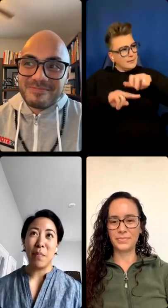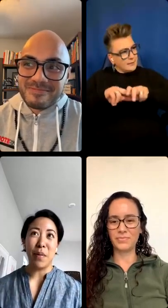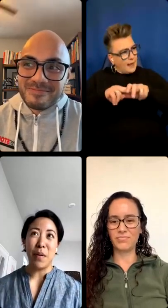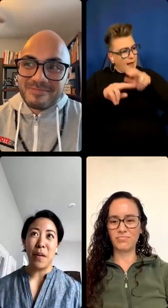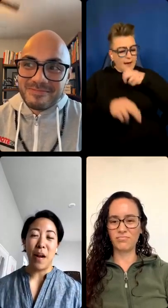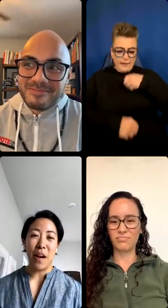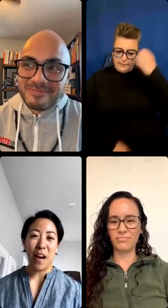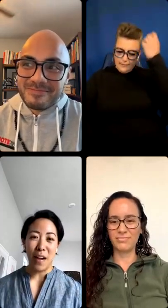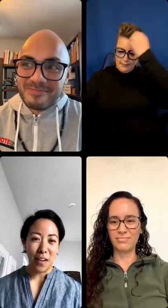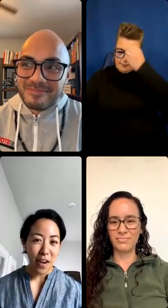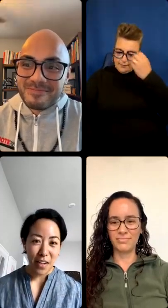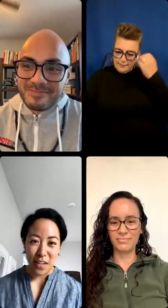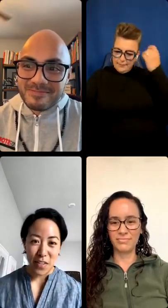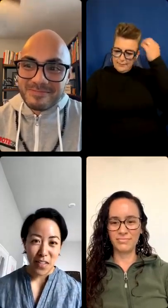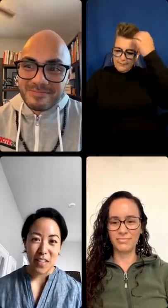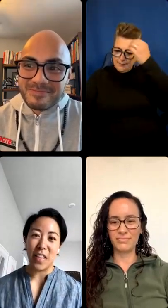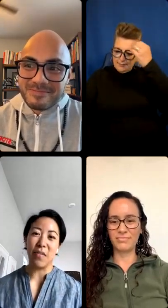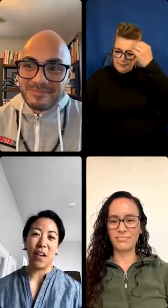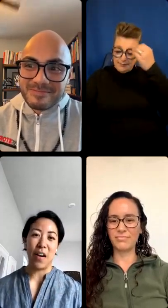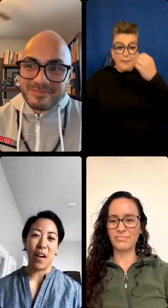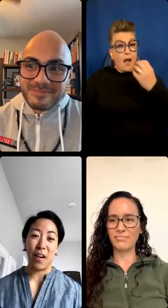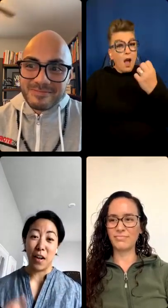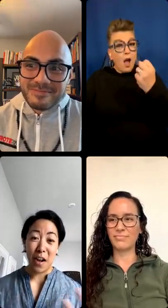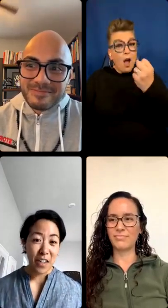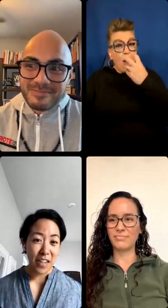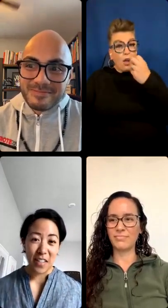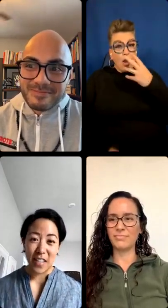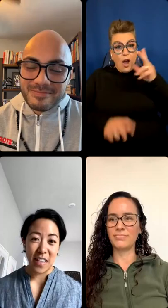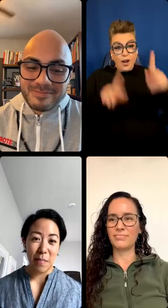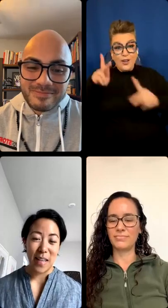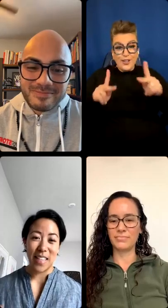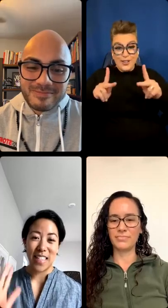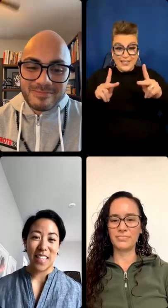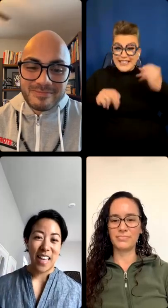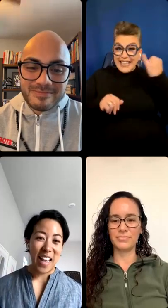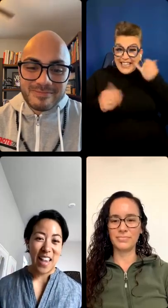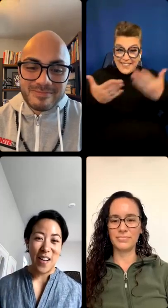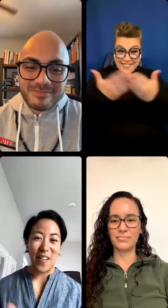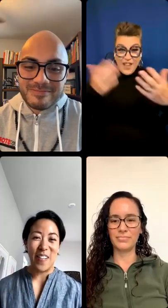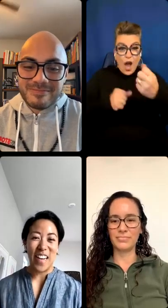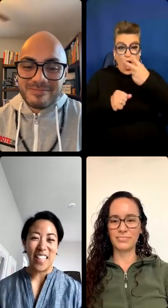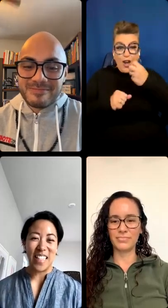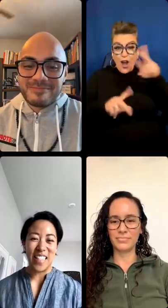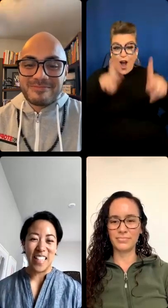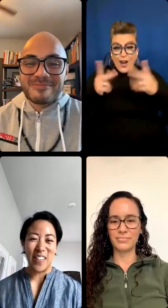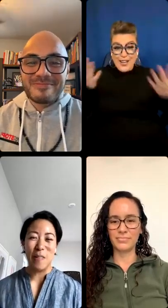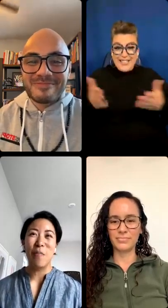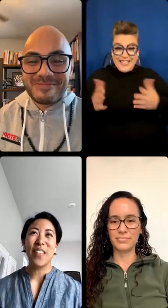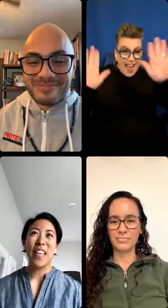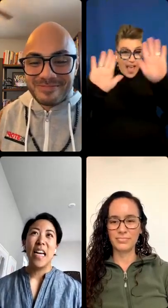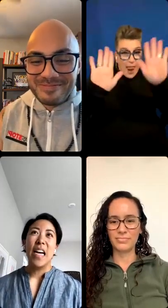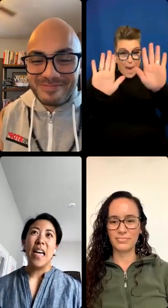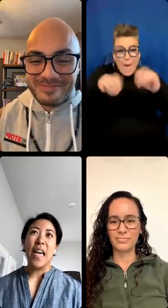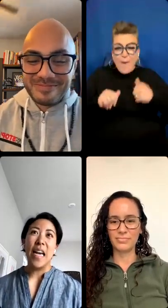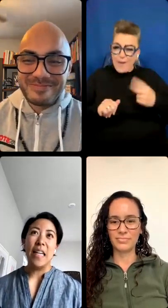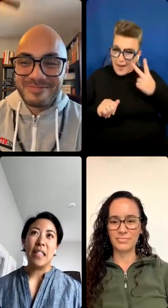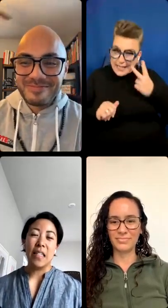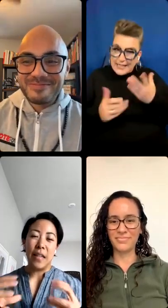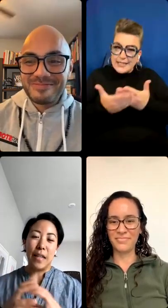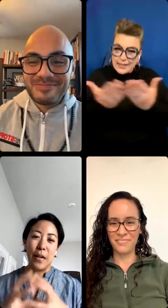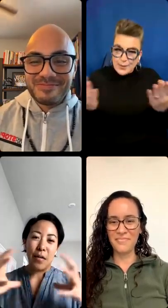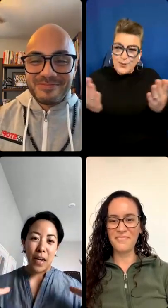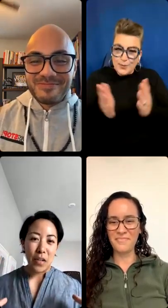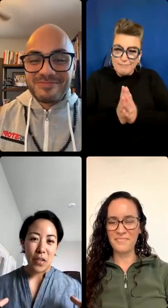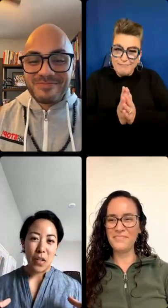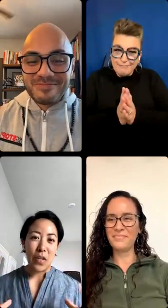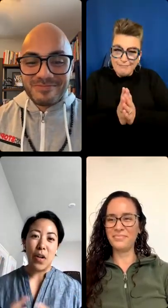my people are Hong Kongers. If there are Hong Kongers in the midst, hello, I see you. And